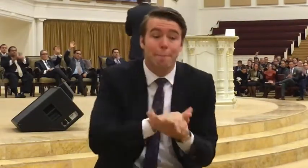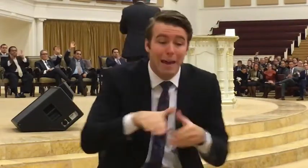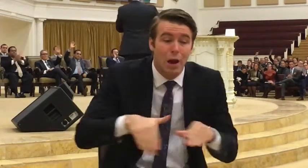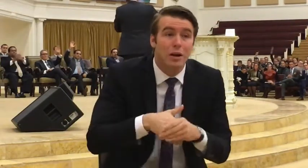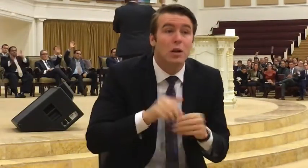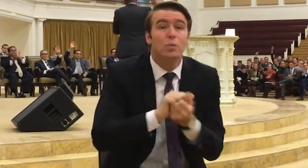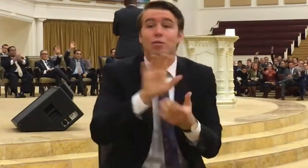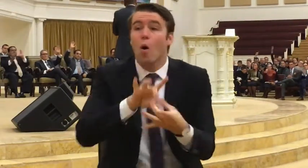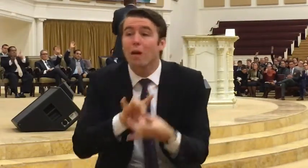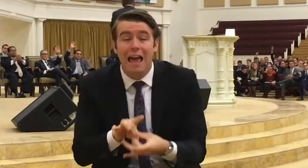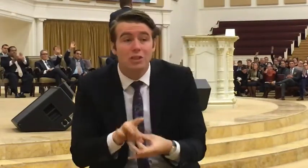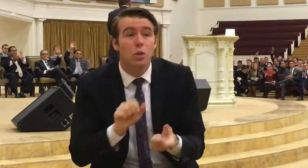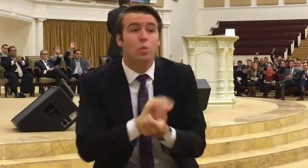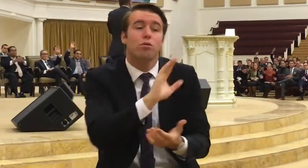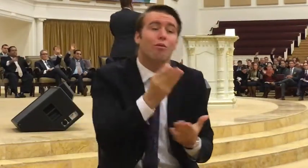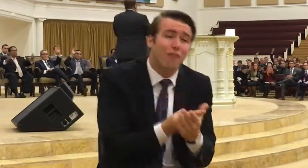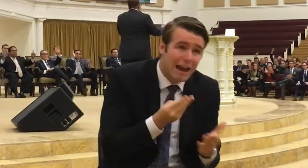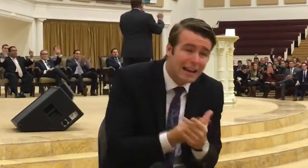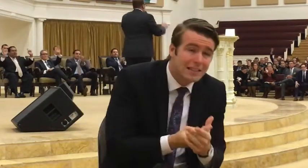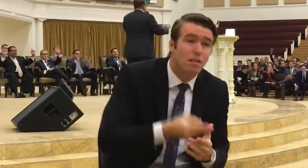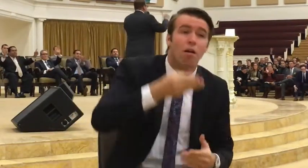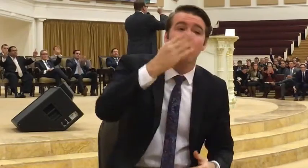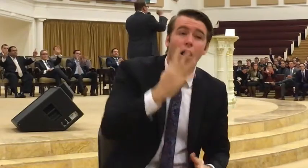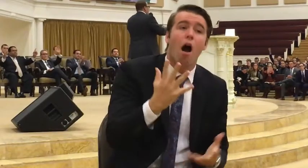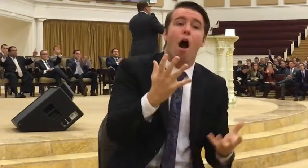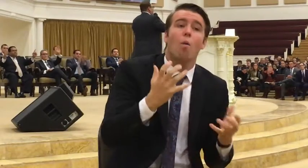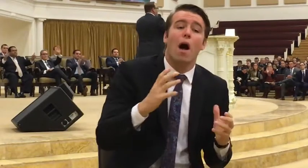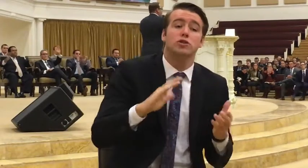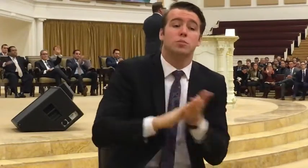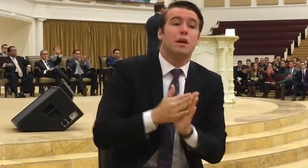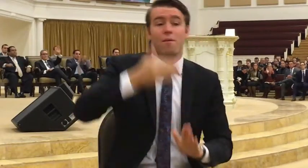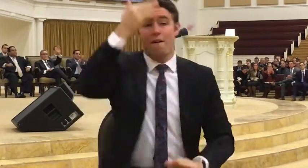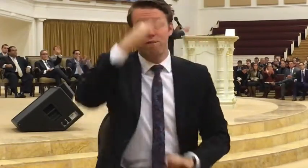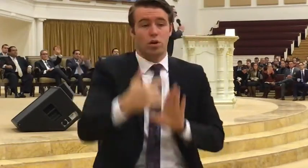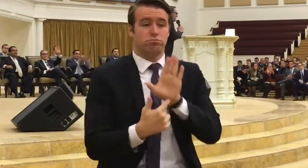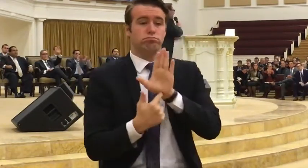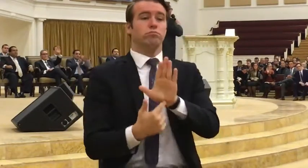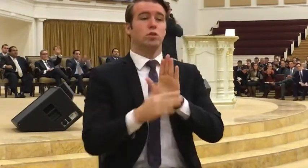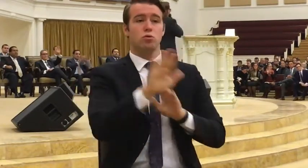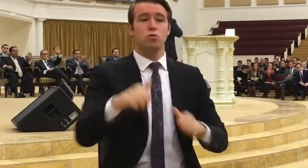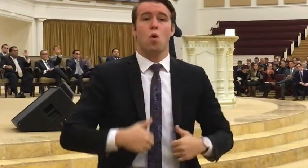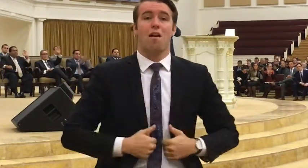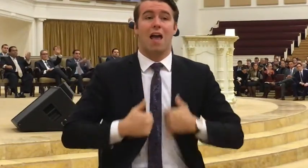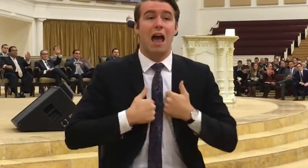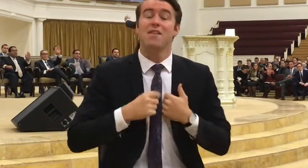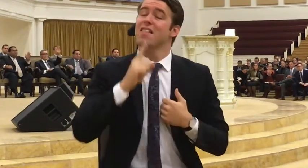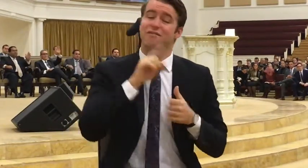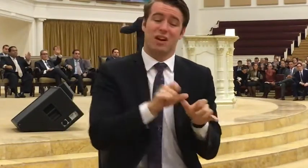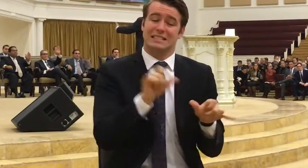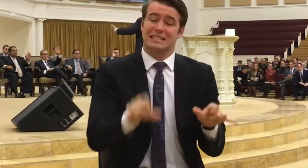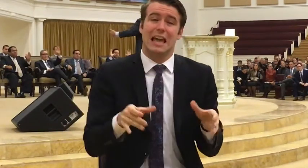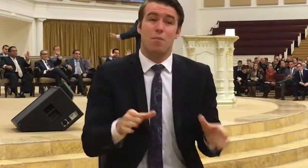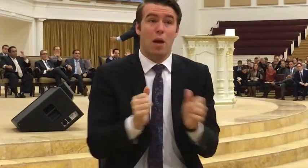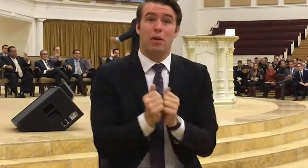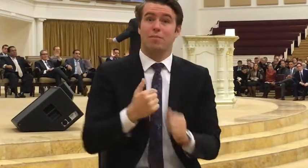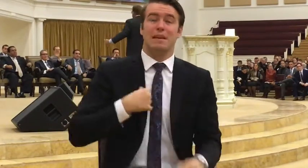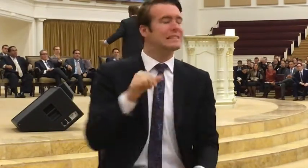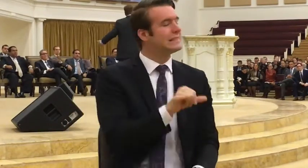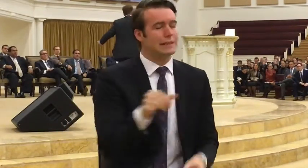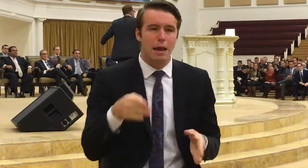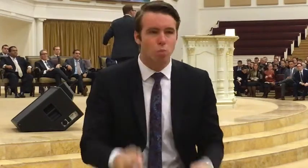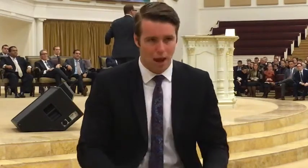your relationship, with your finances. God wants to be front and center of your life the very same way He is with me.